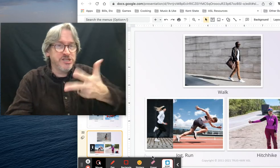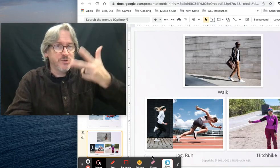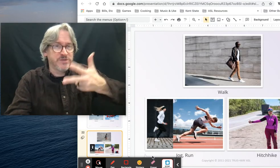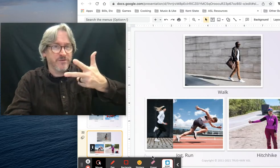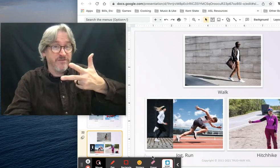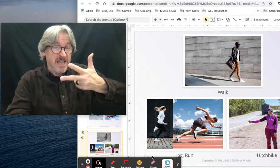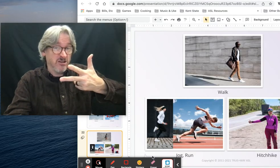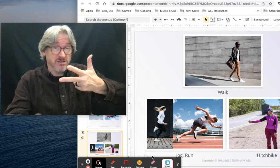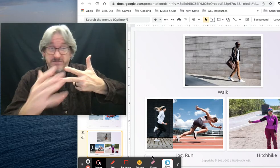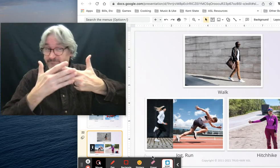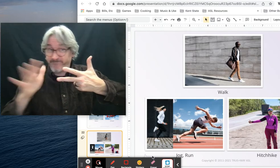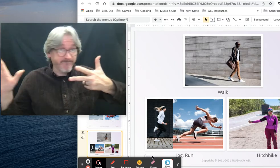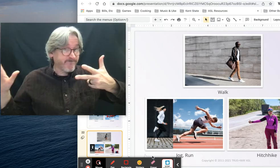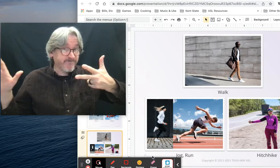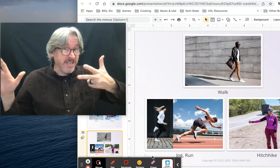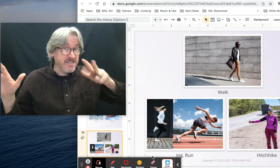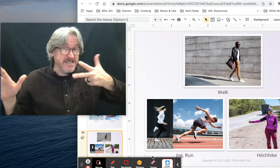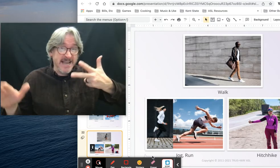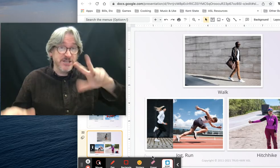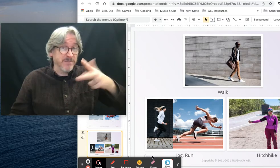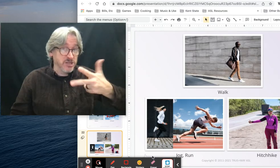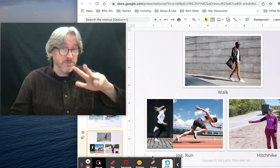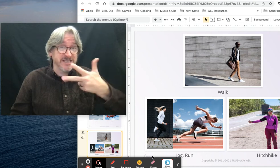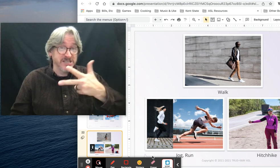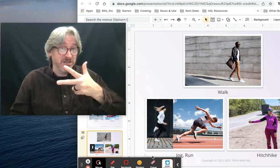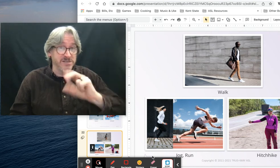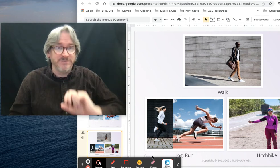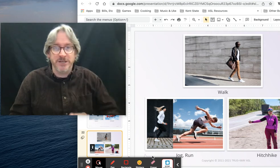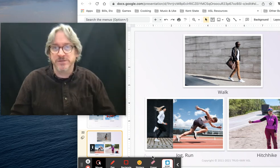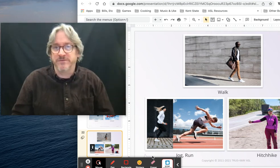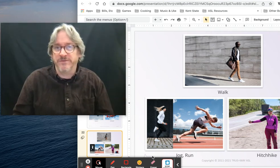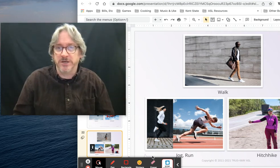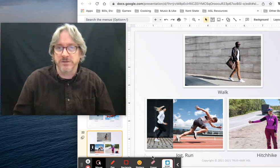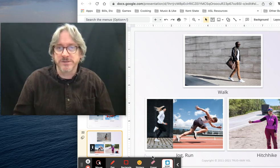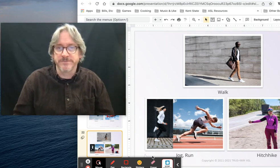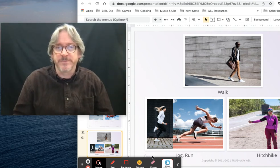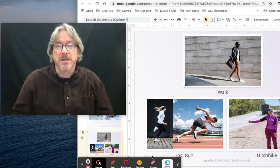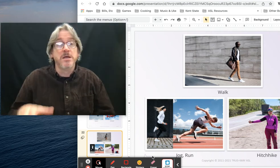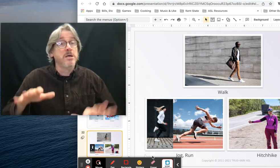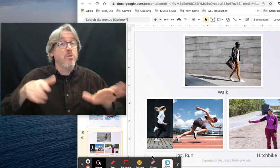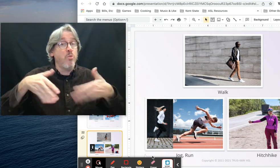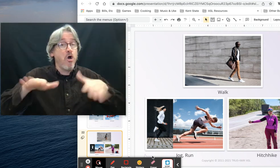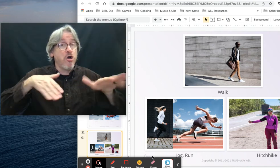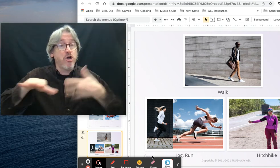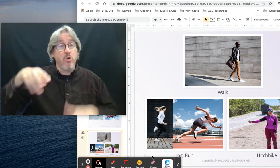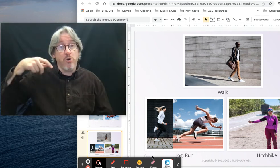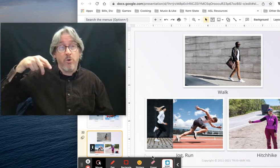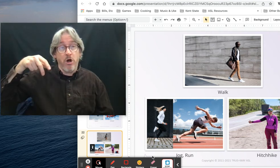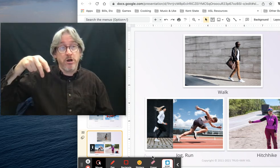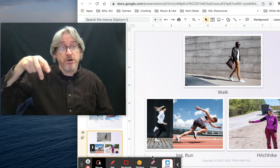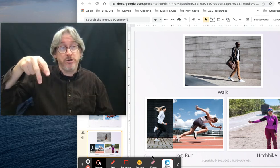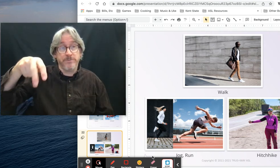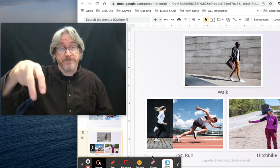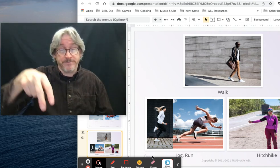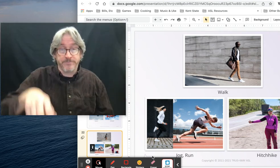This is used for vehicles. This is a hand shape that's almost exclusively used for vehicles. Walk or